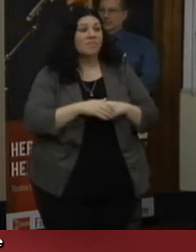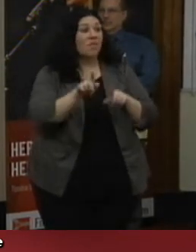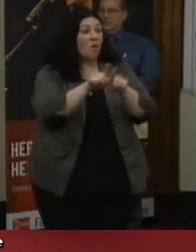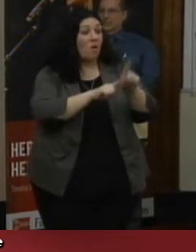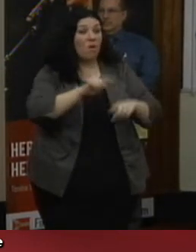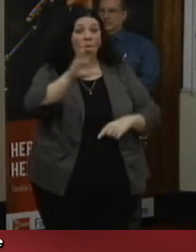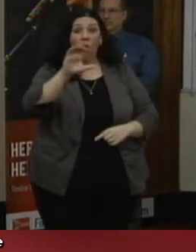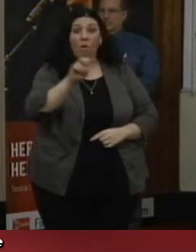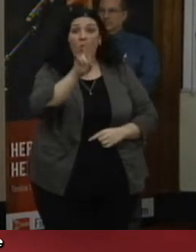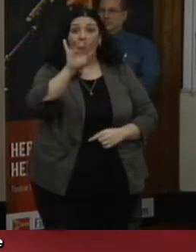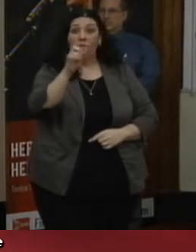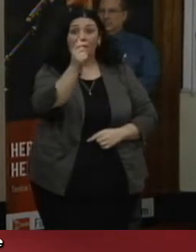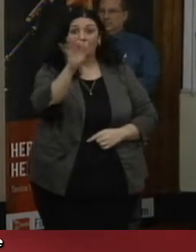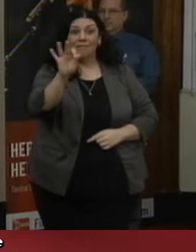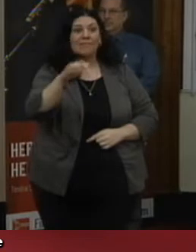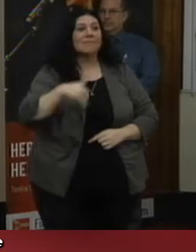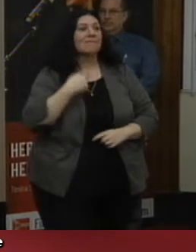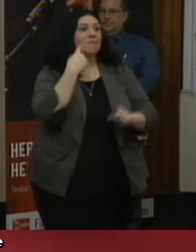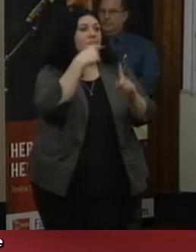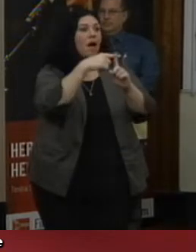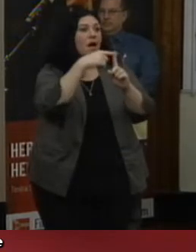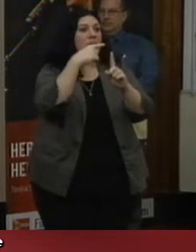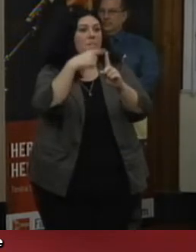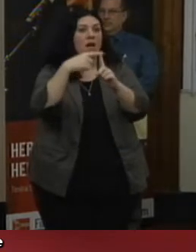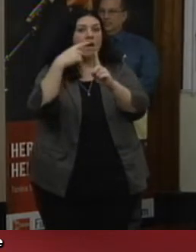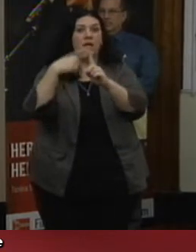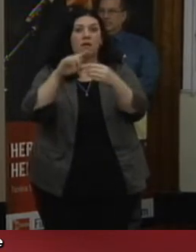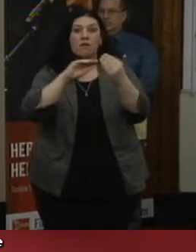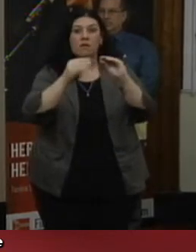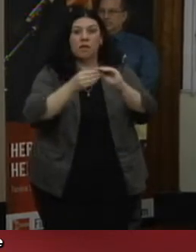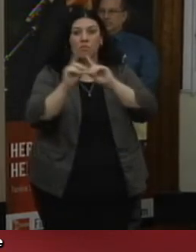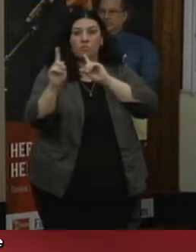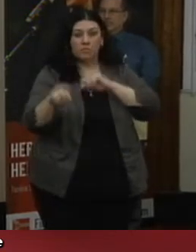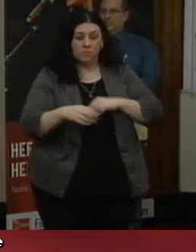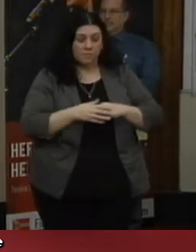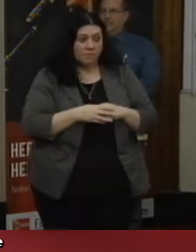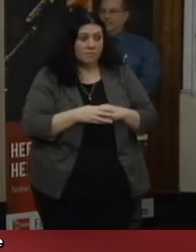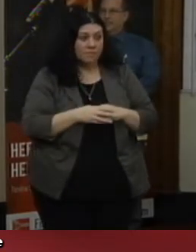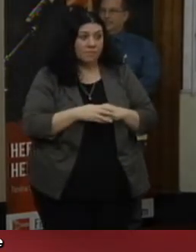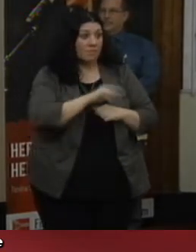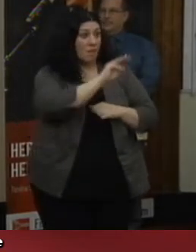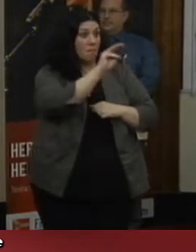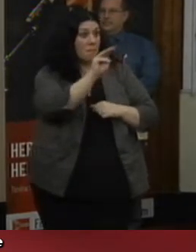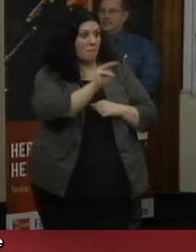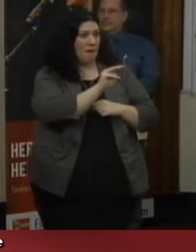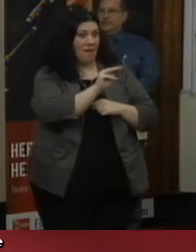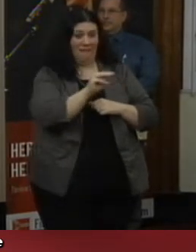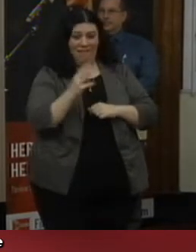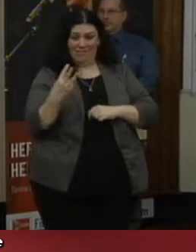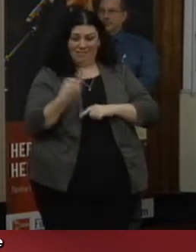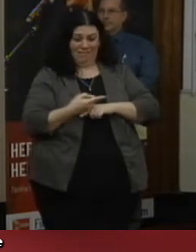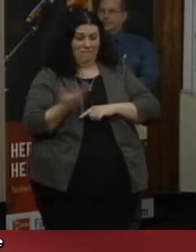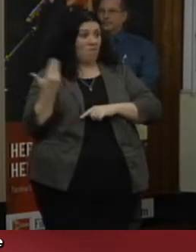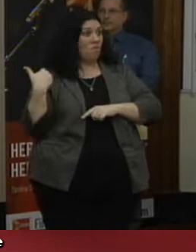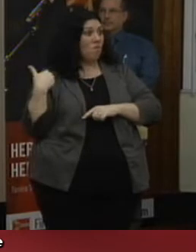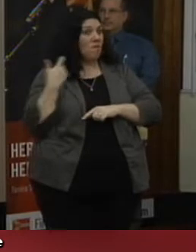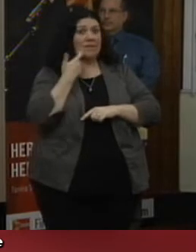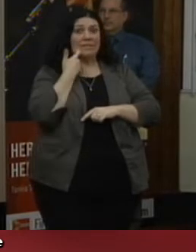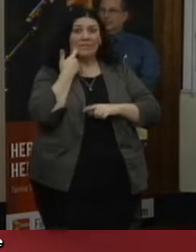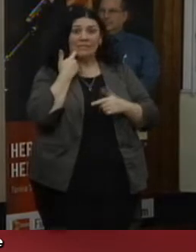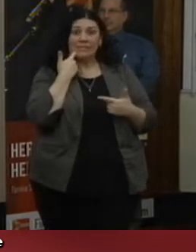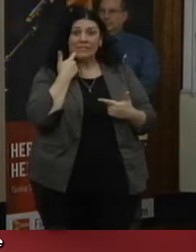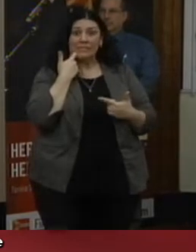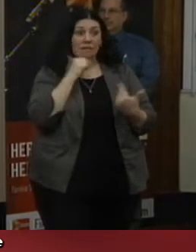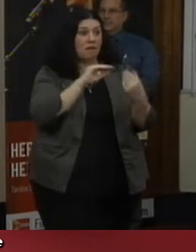COVID-19 cases in Missouri continue to climb. On Monday, just 6 days ago, the number